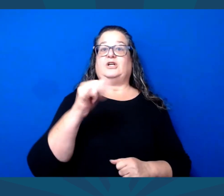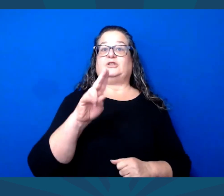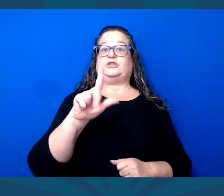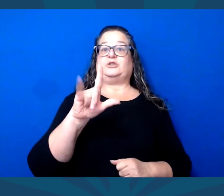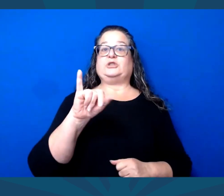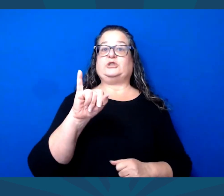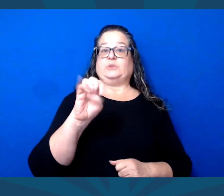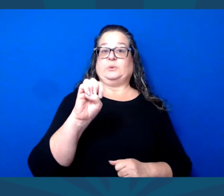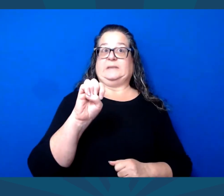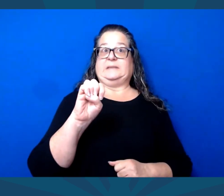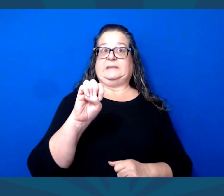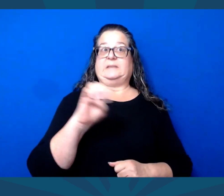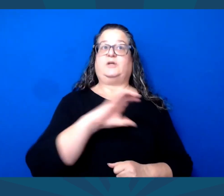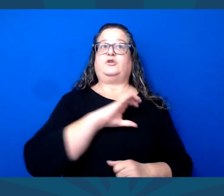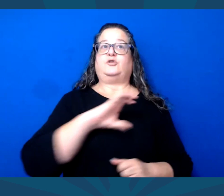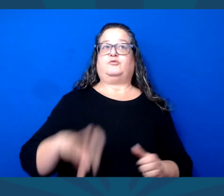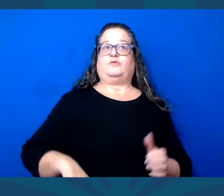Julie Willoughby,